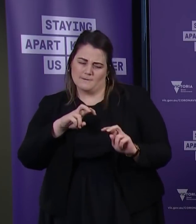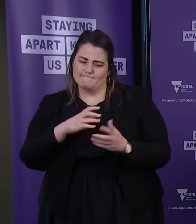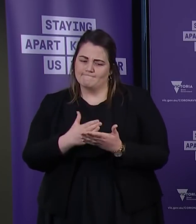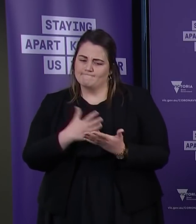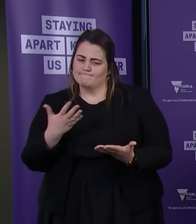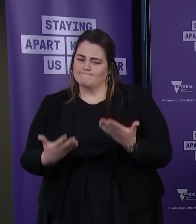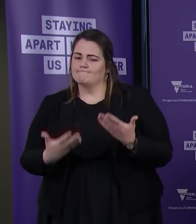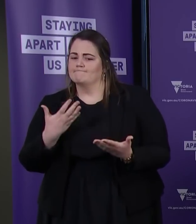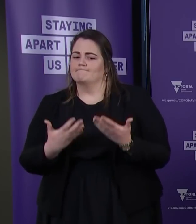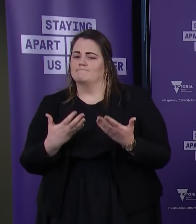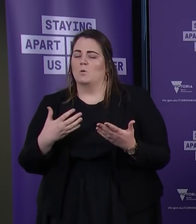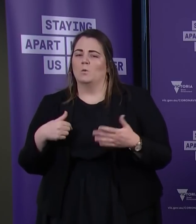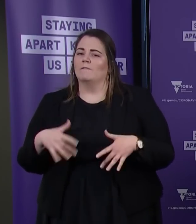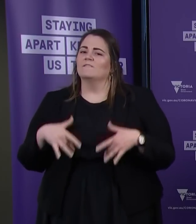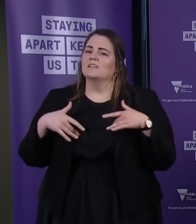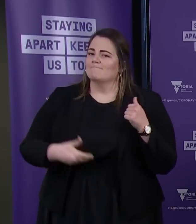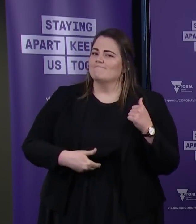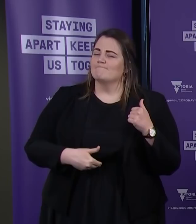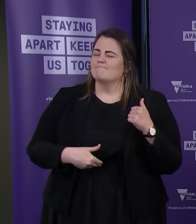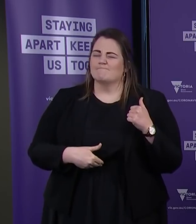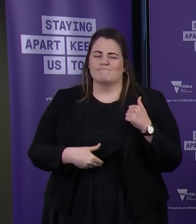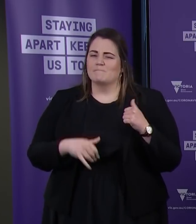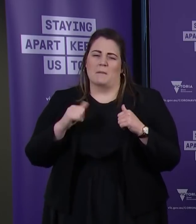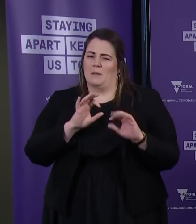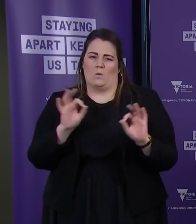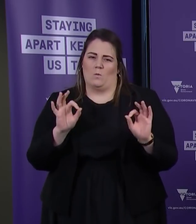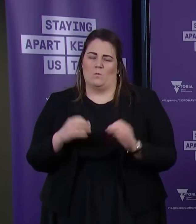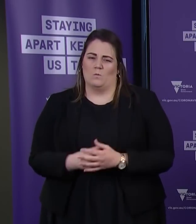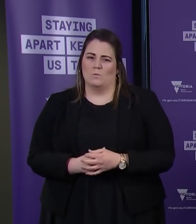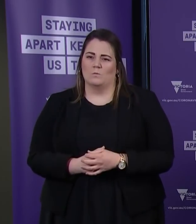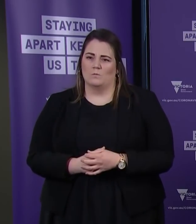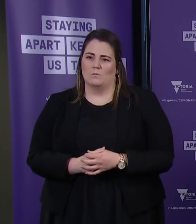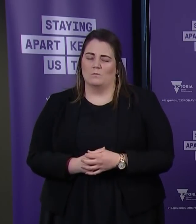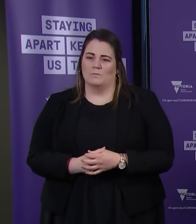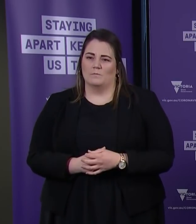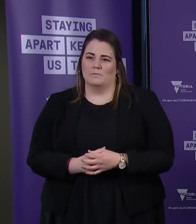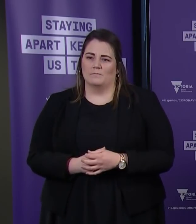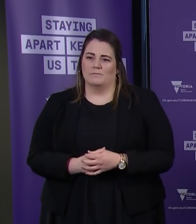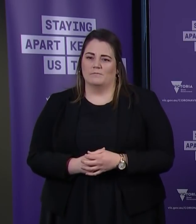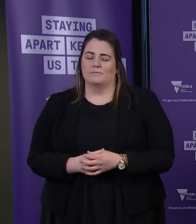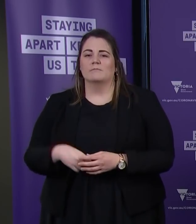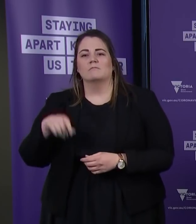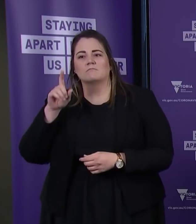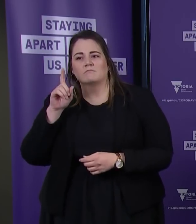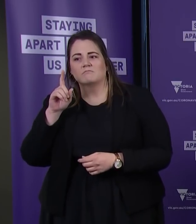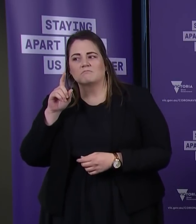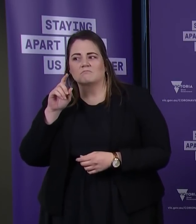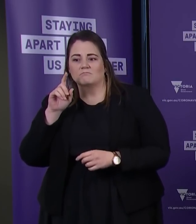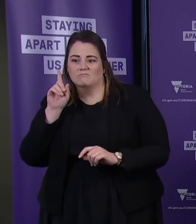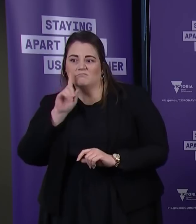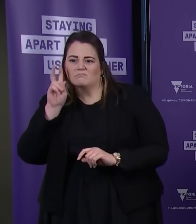now. You know, the likelihood is with few to no true cases being